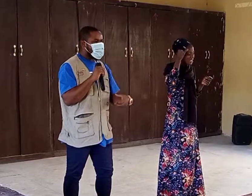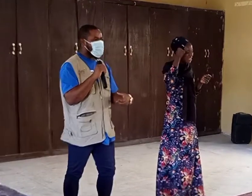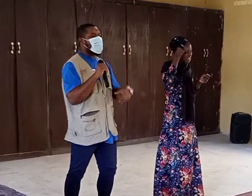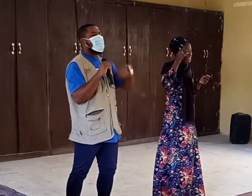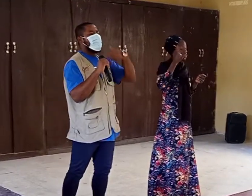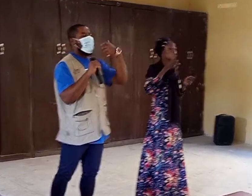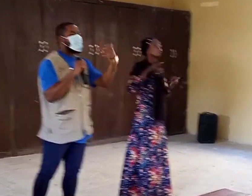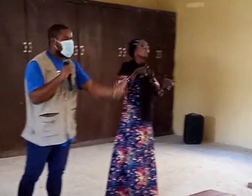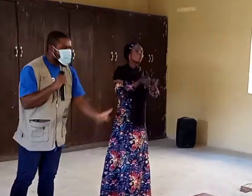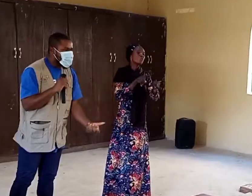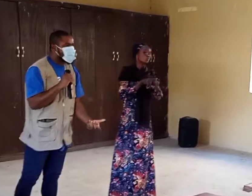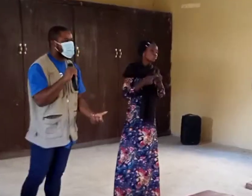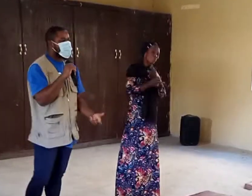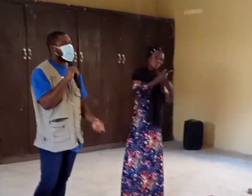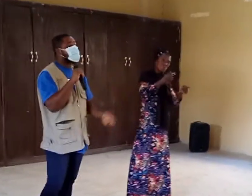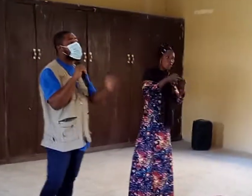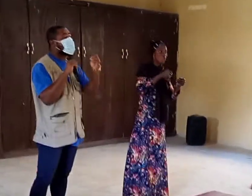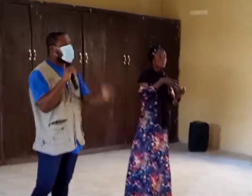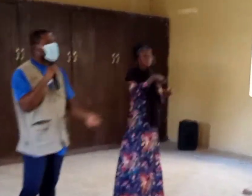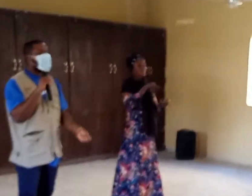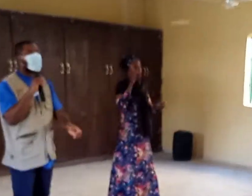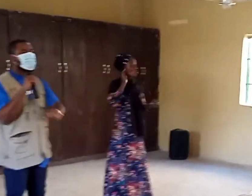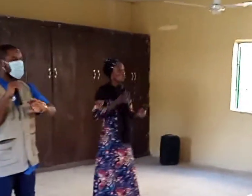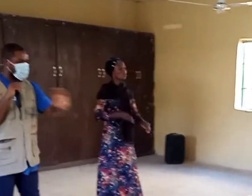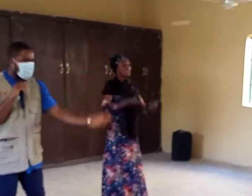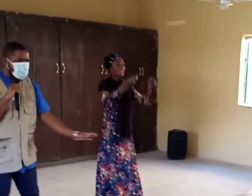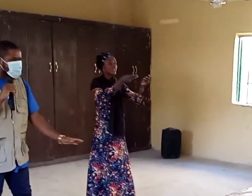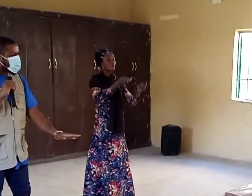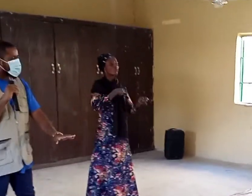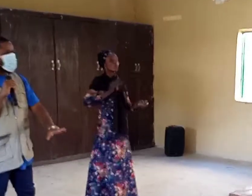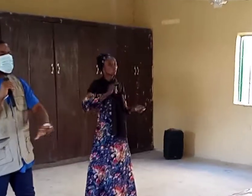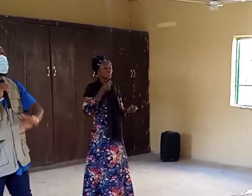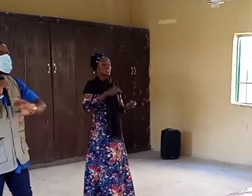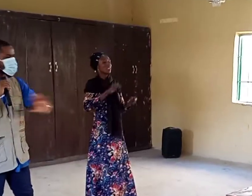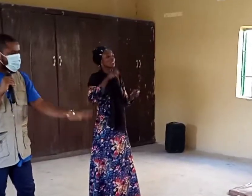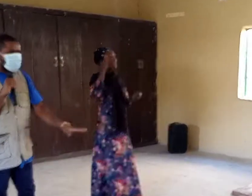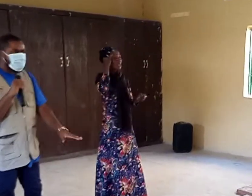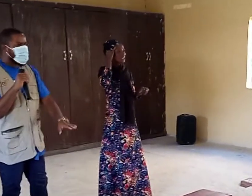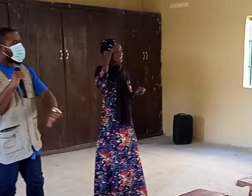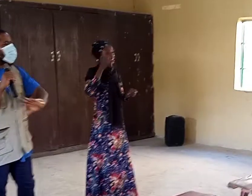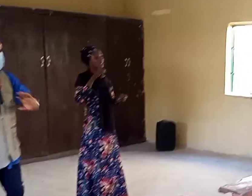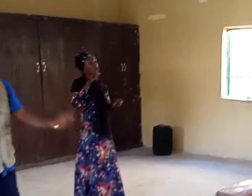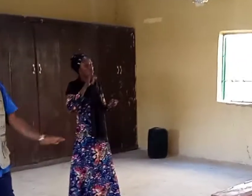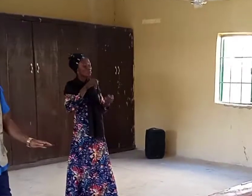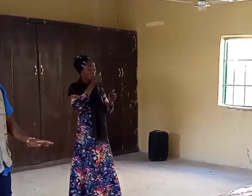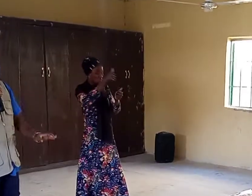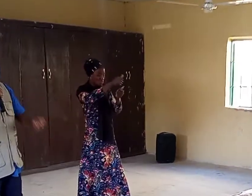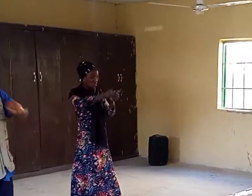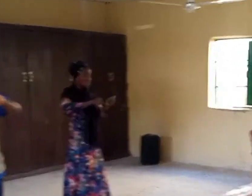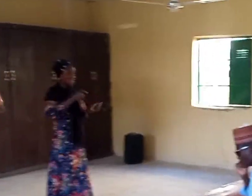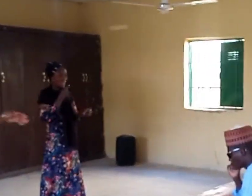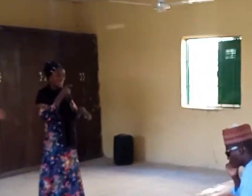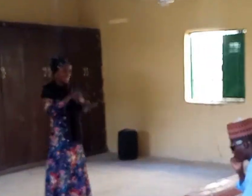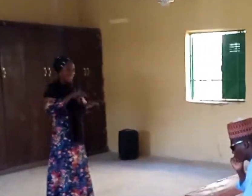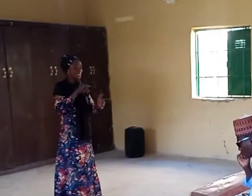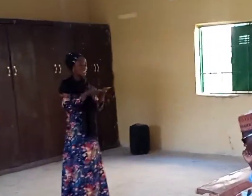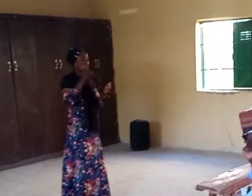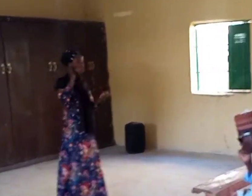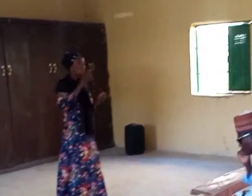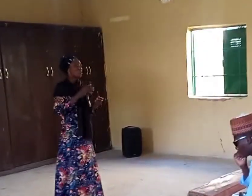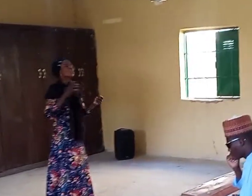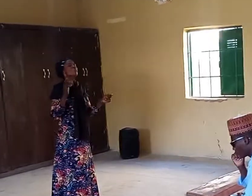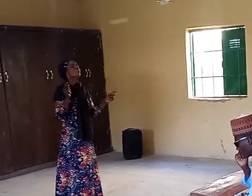give us, and we make sure that we tailor it, and most of the times, it used to be wonderful. Take for